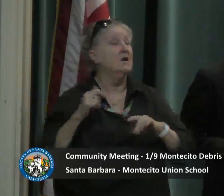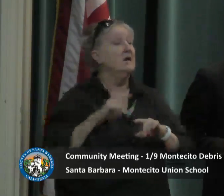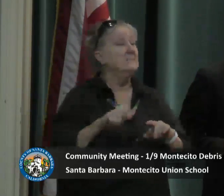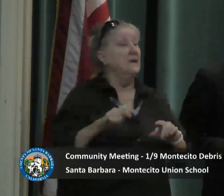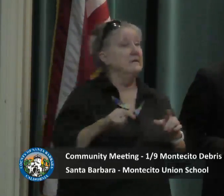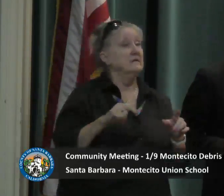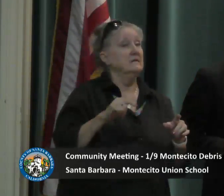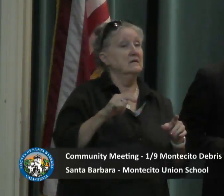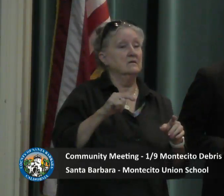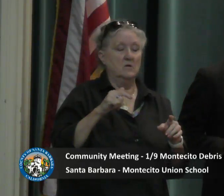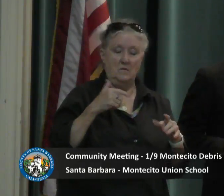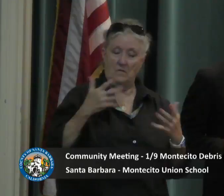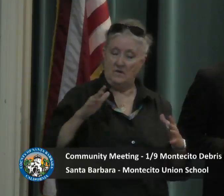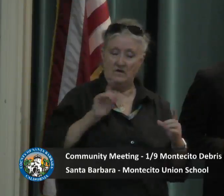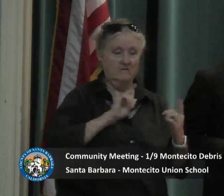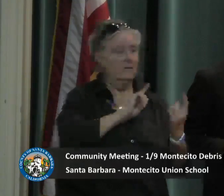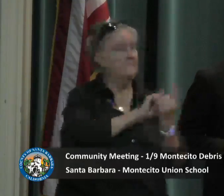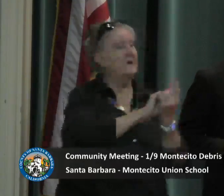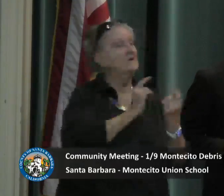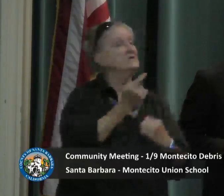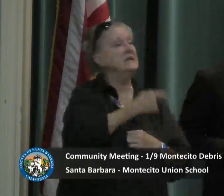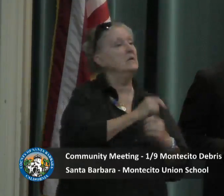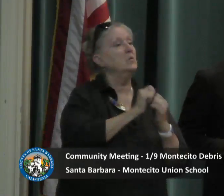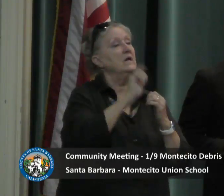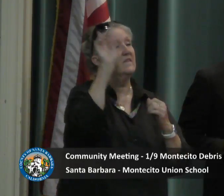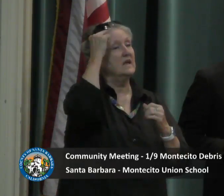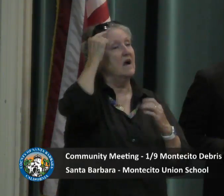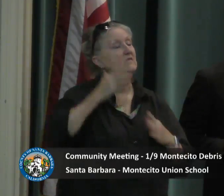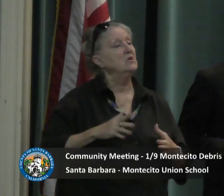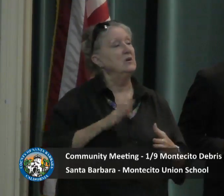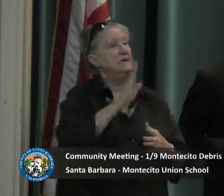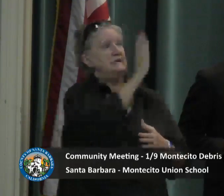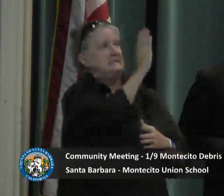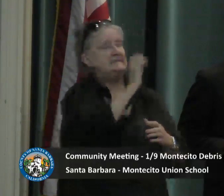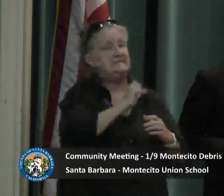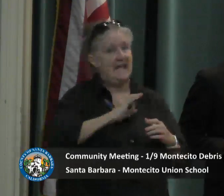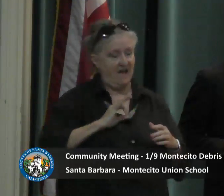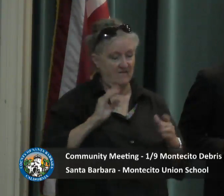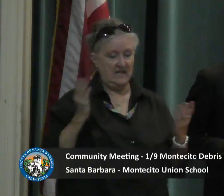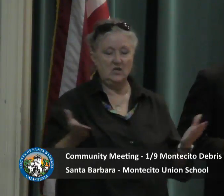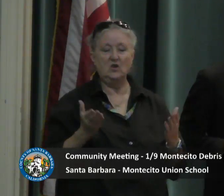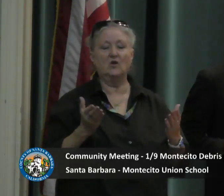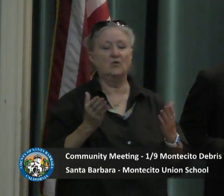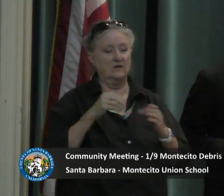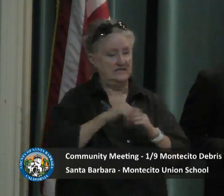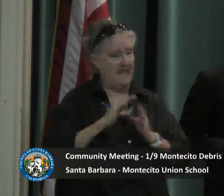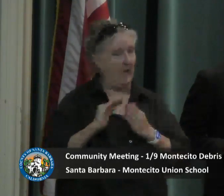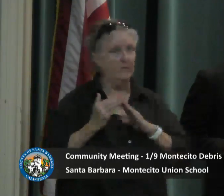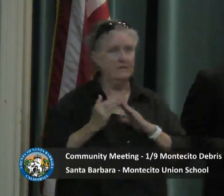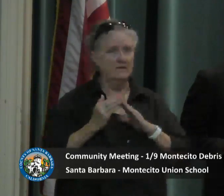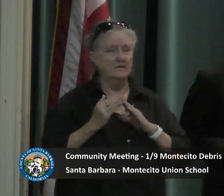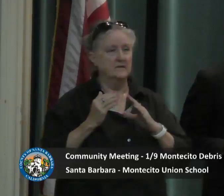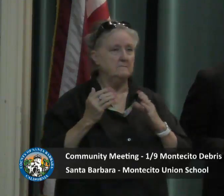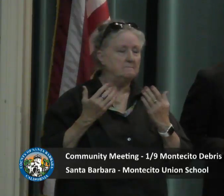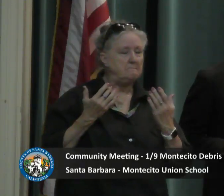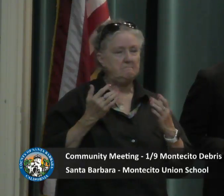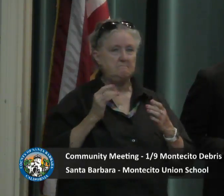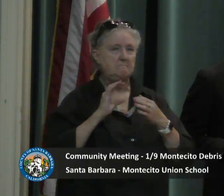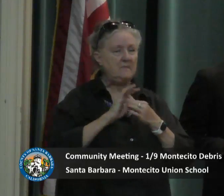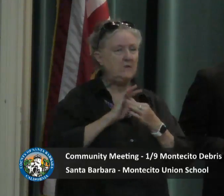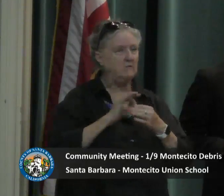But we met today with the governor's staff who are in town about this issue. It's mainly about